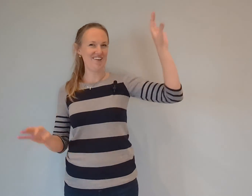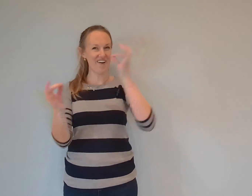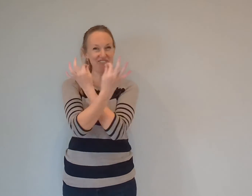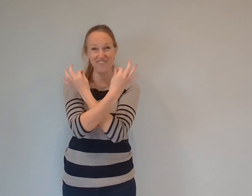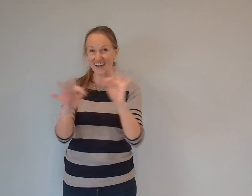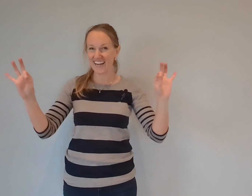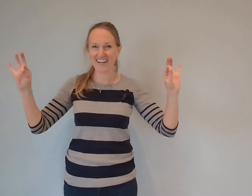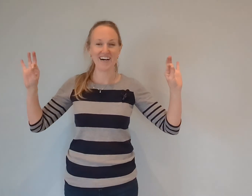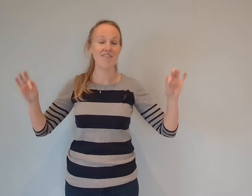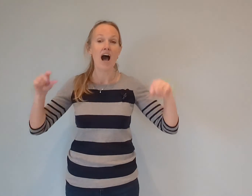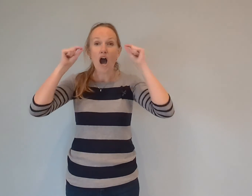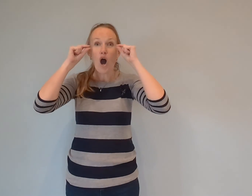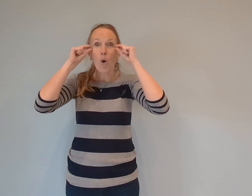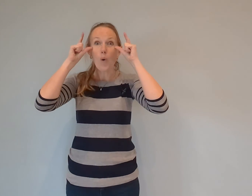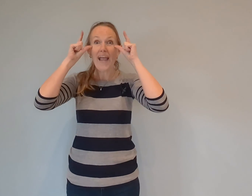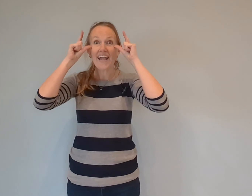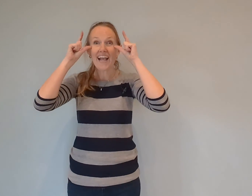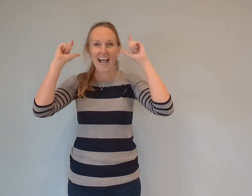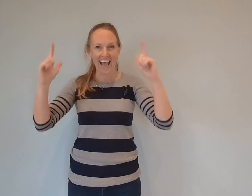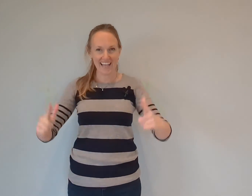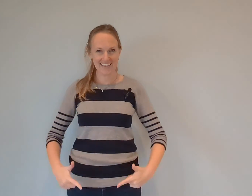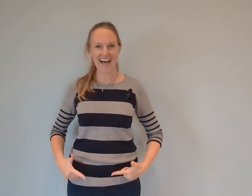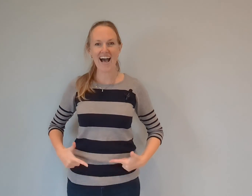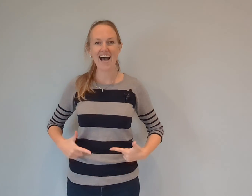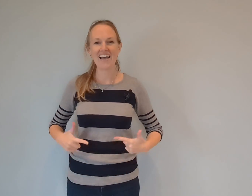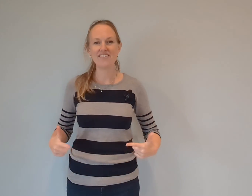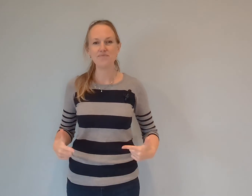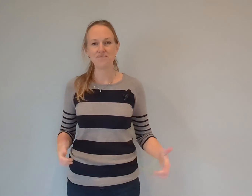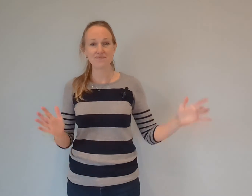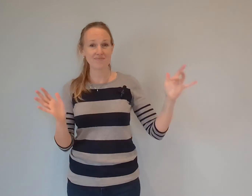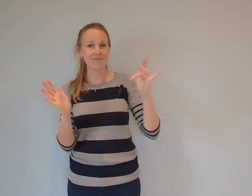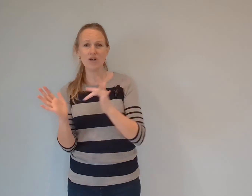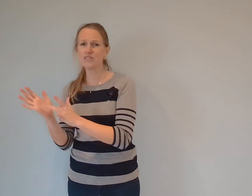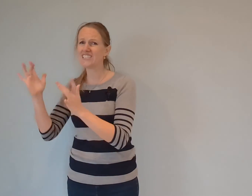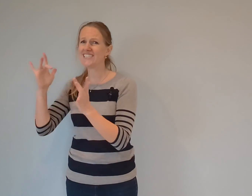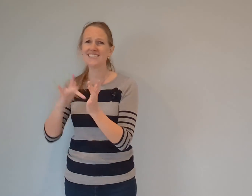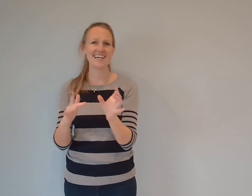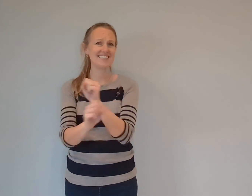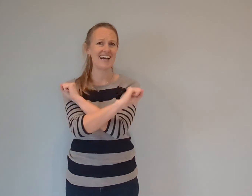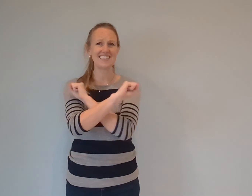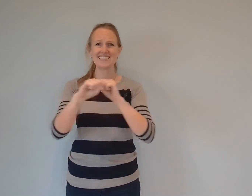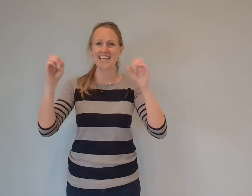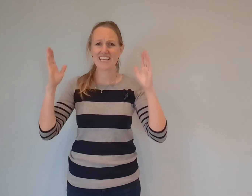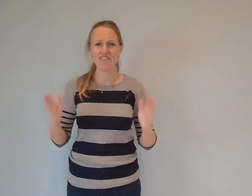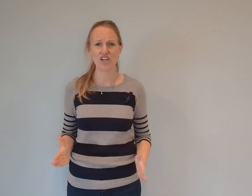your freedom, awake and alive. Oh, Jesus, our